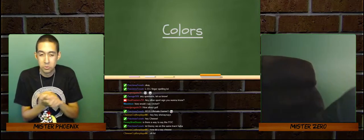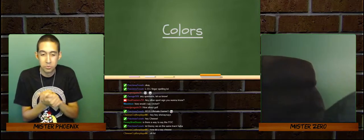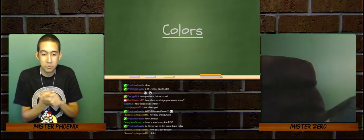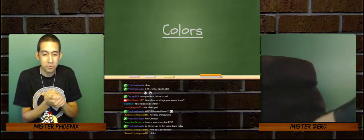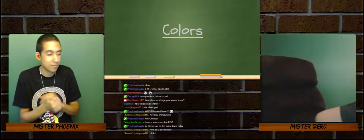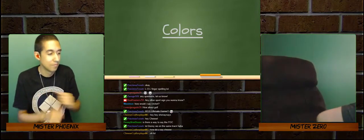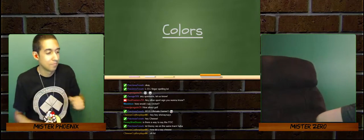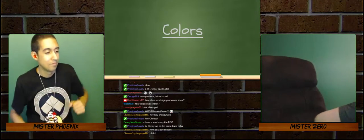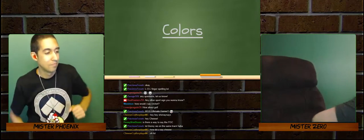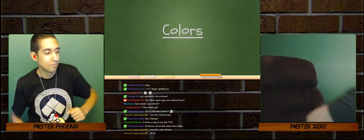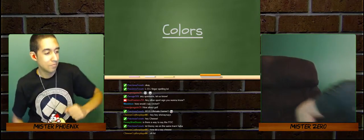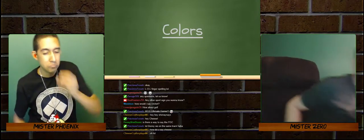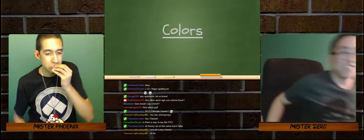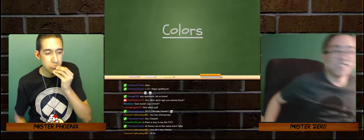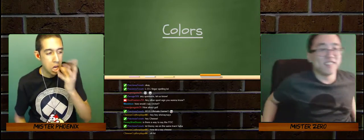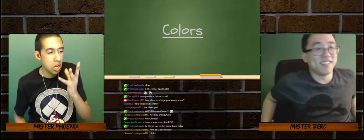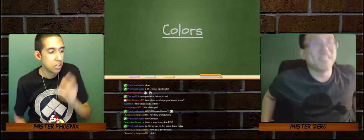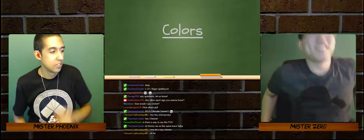Oh.